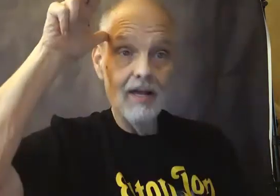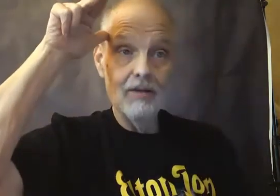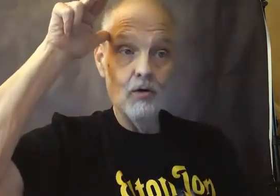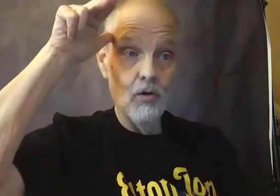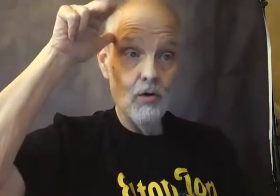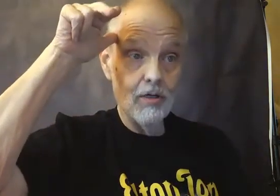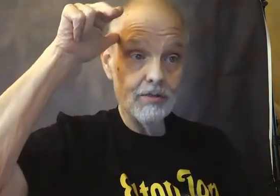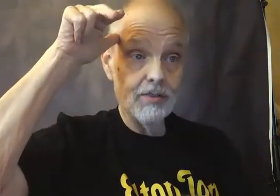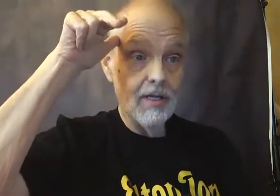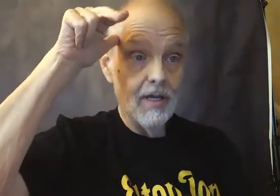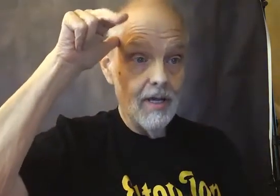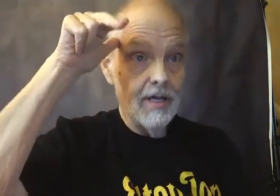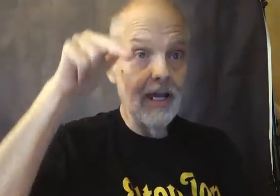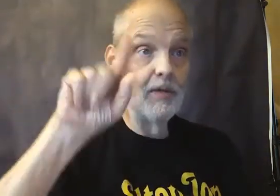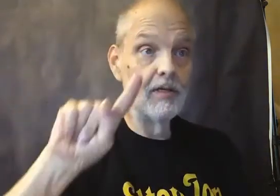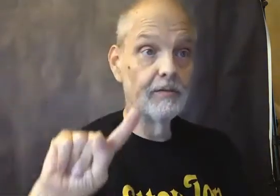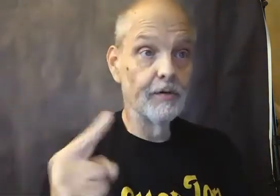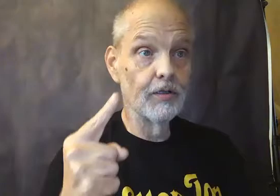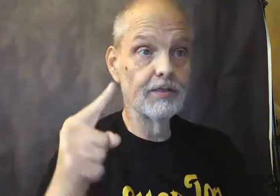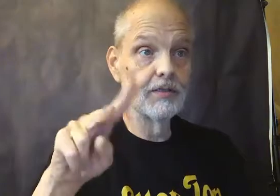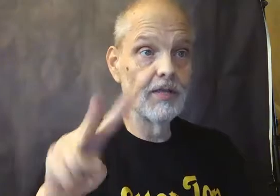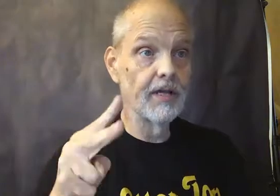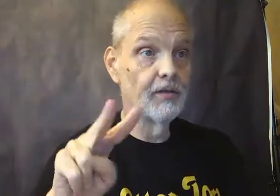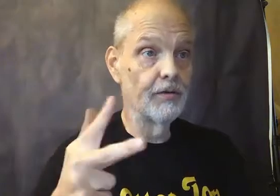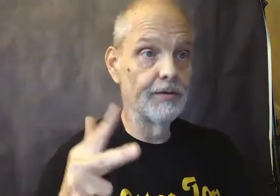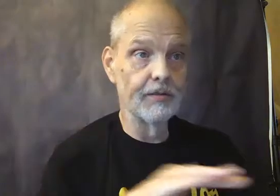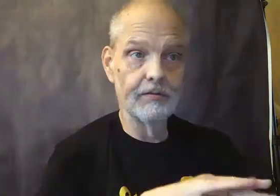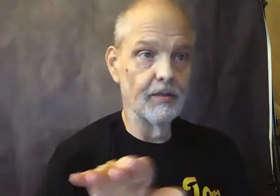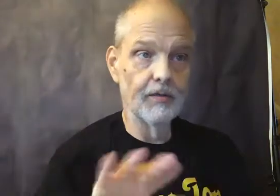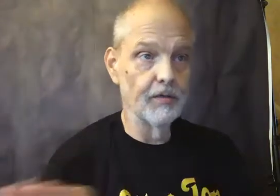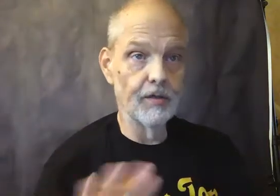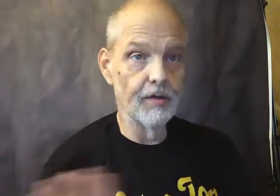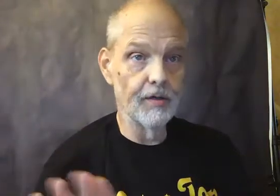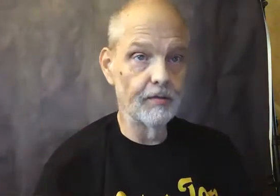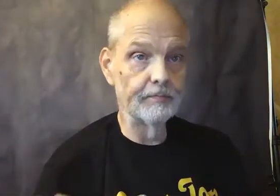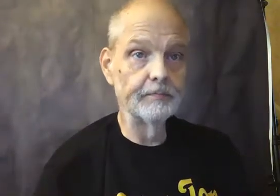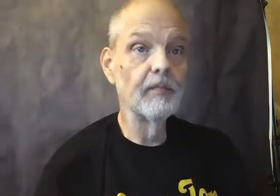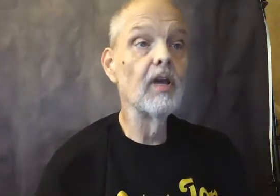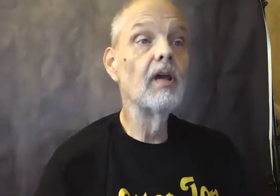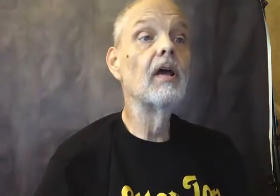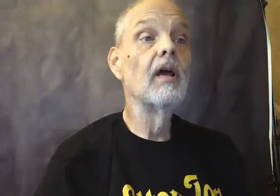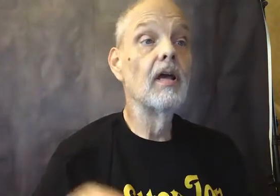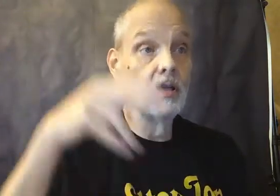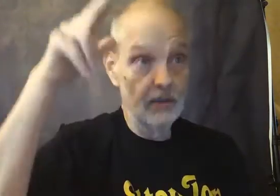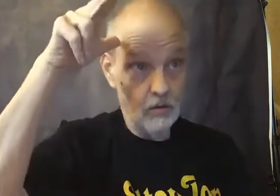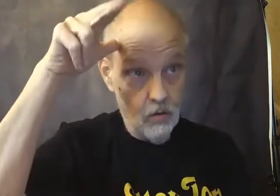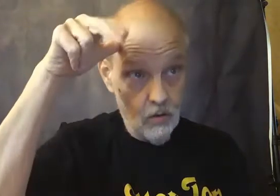The horse came in first, second, or third. No. The